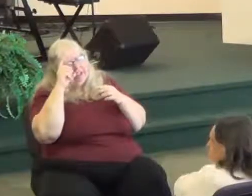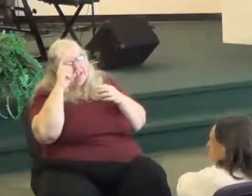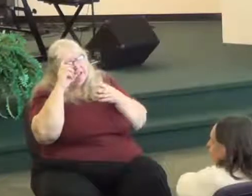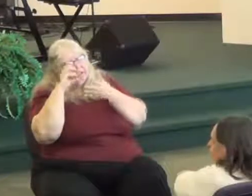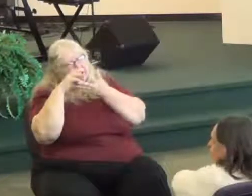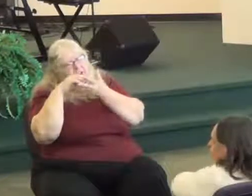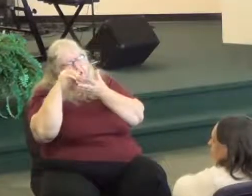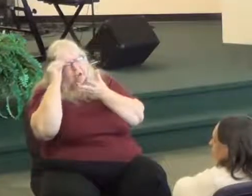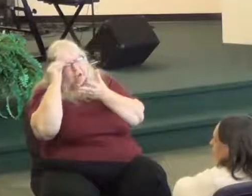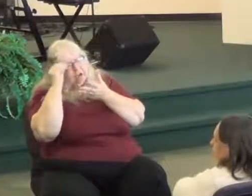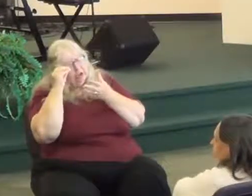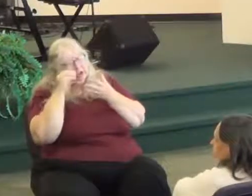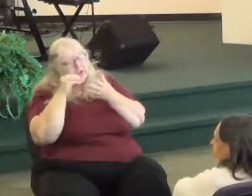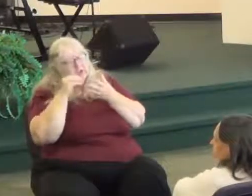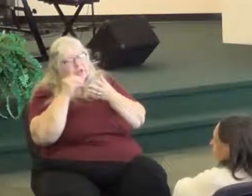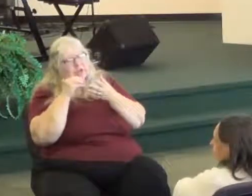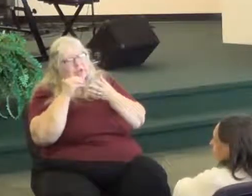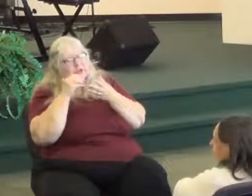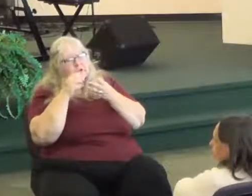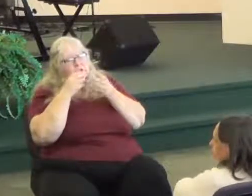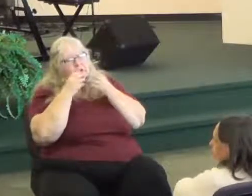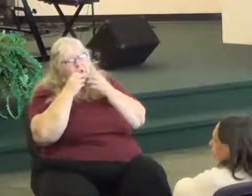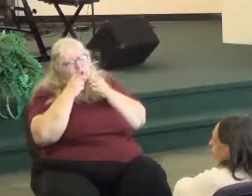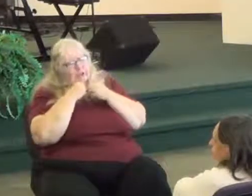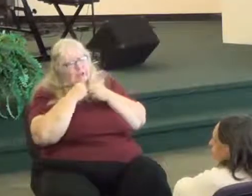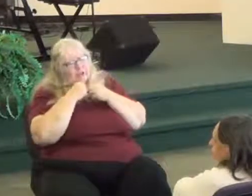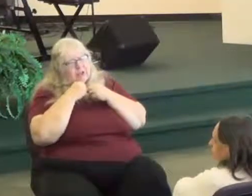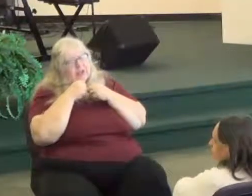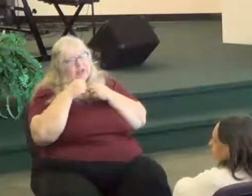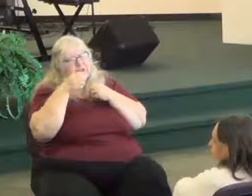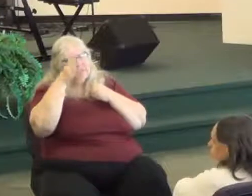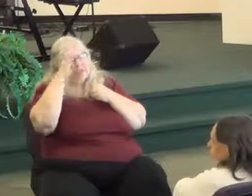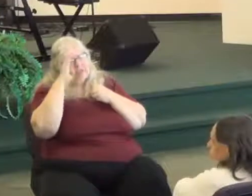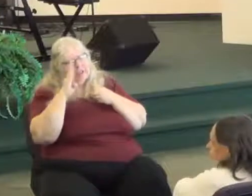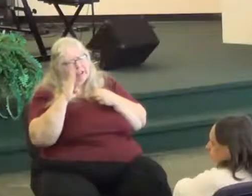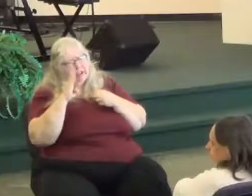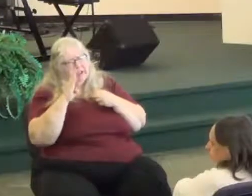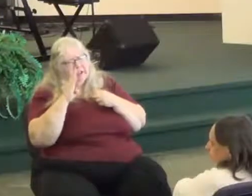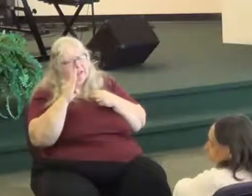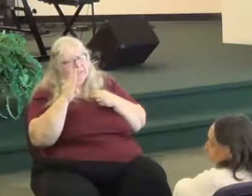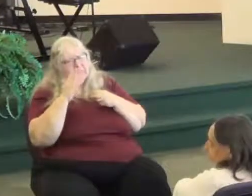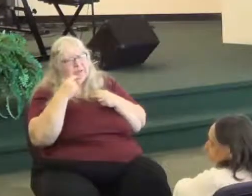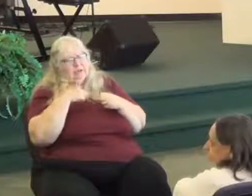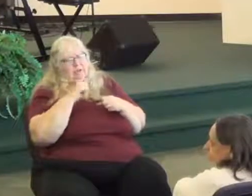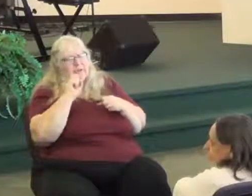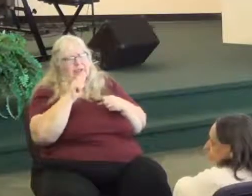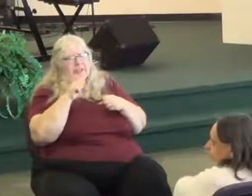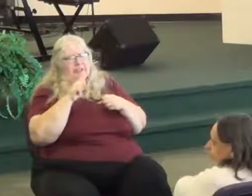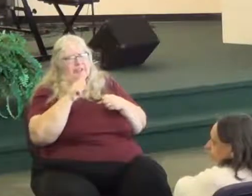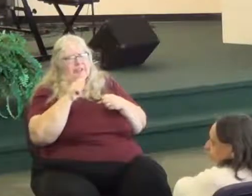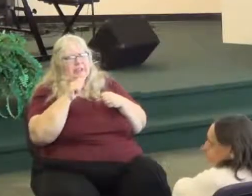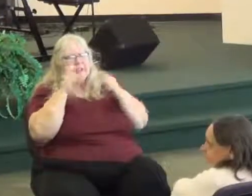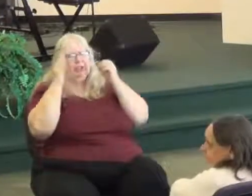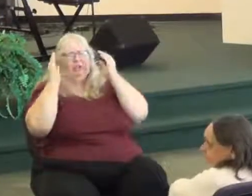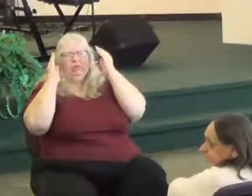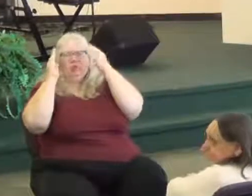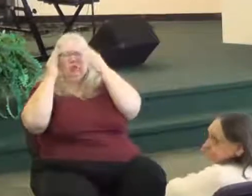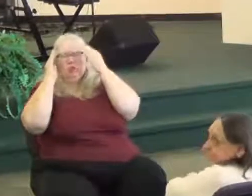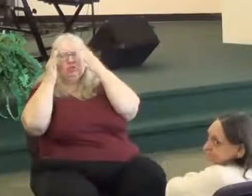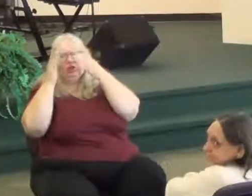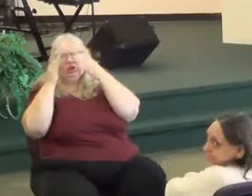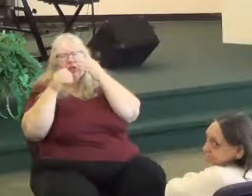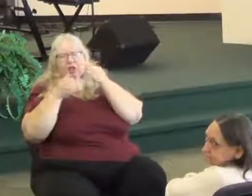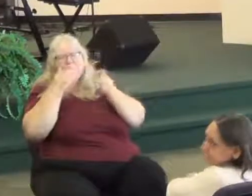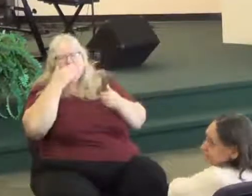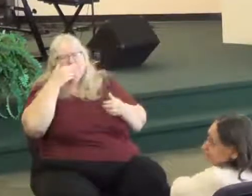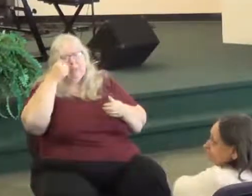As these good gifts of our life start to deteriorate, we've got to remember to keep our eyes on the greatest gift, which is Christ, which